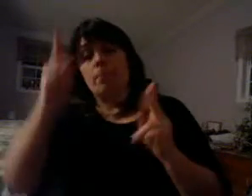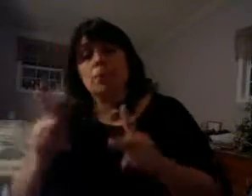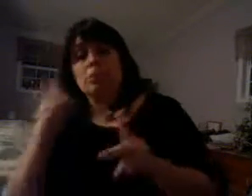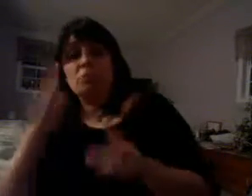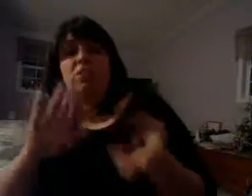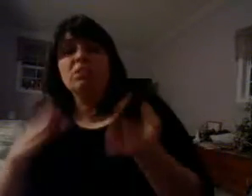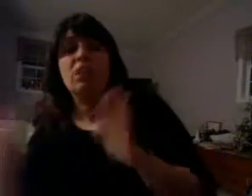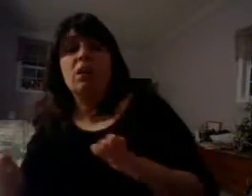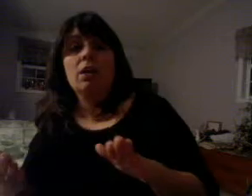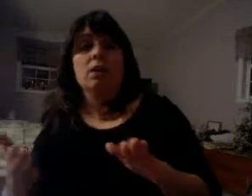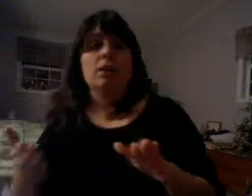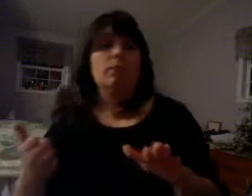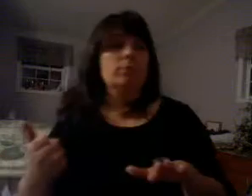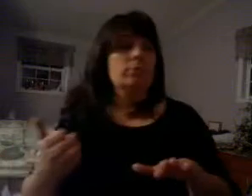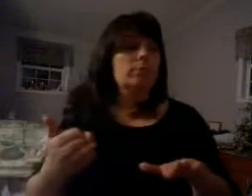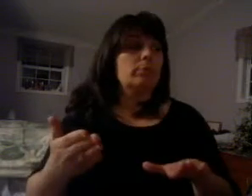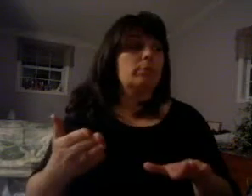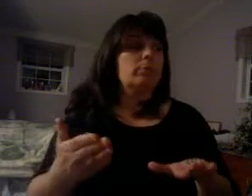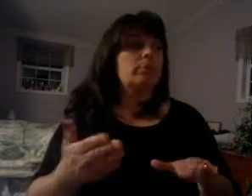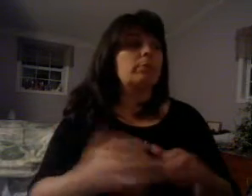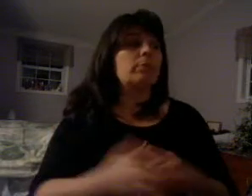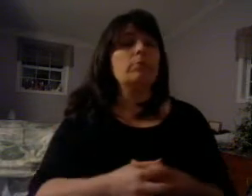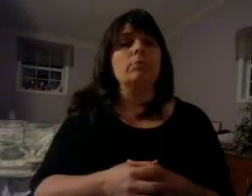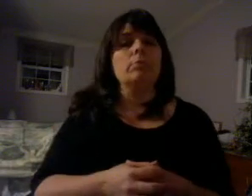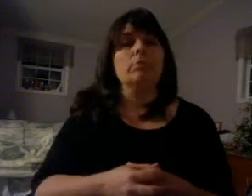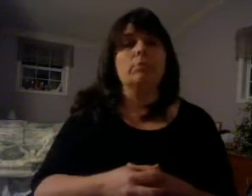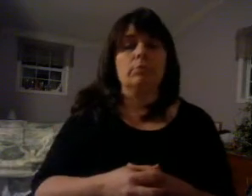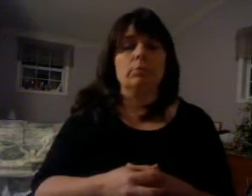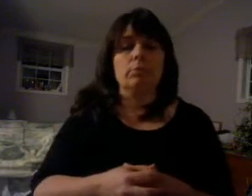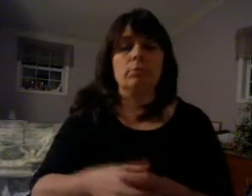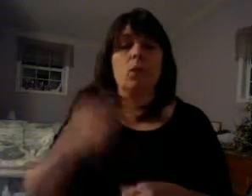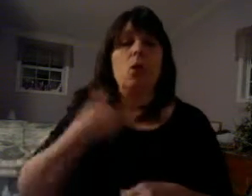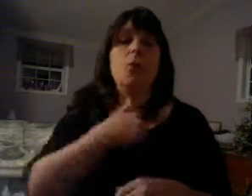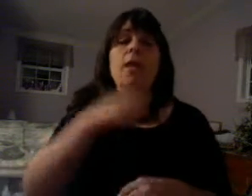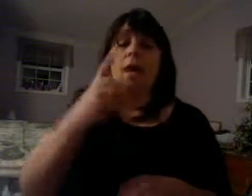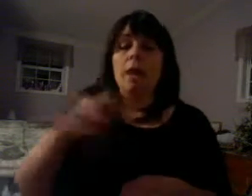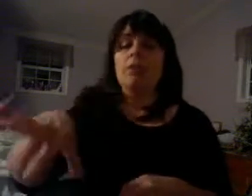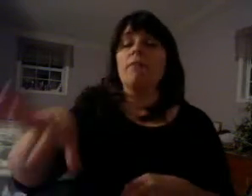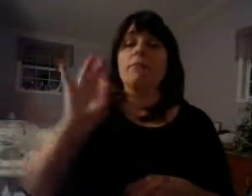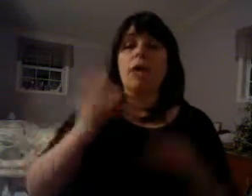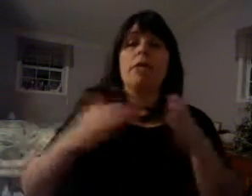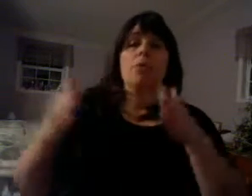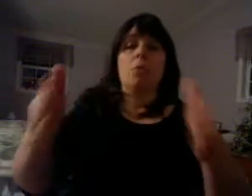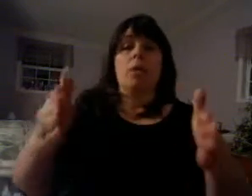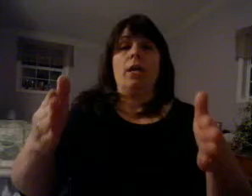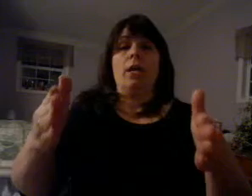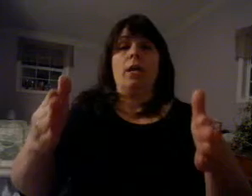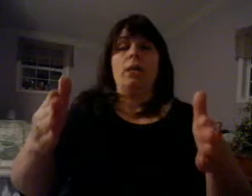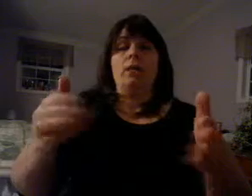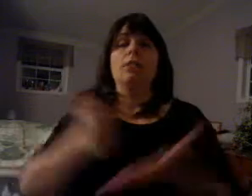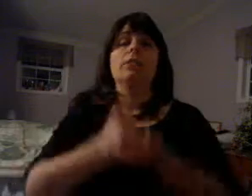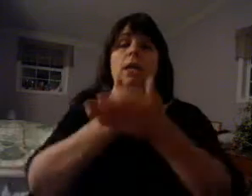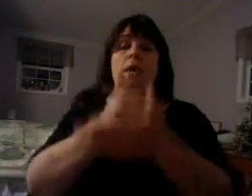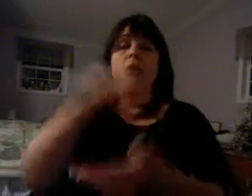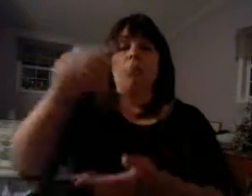problem won't do any good. They haven't done any good. We have to find a way to have an impact on this culture, on the life chances